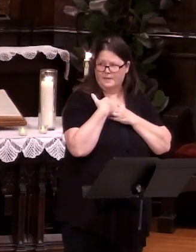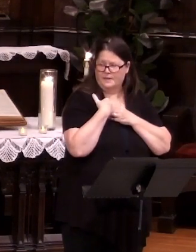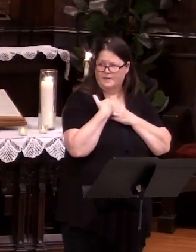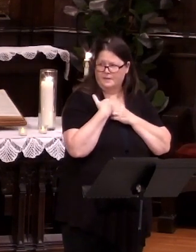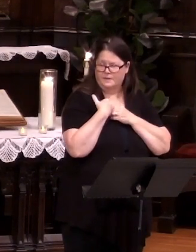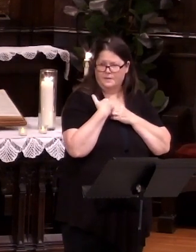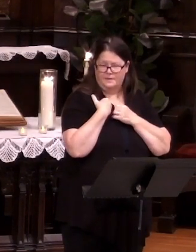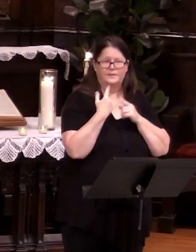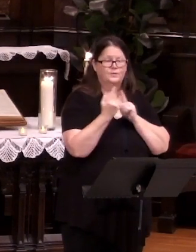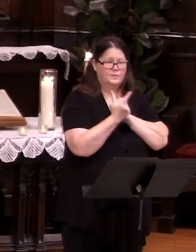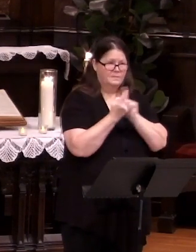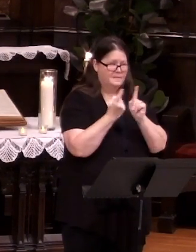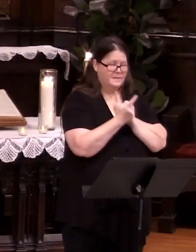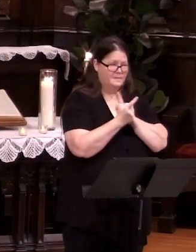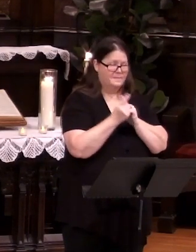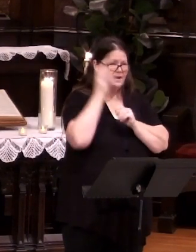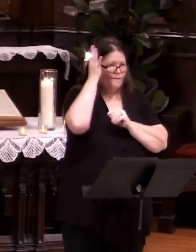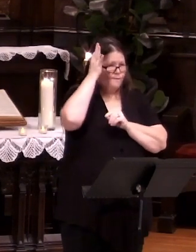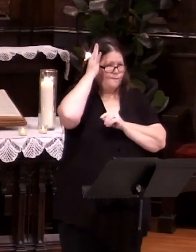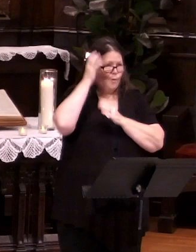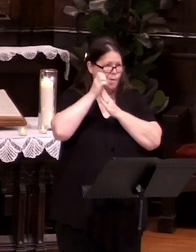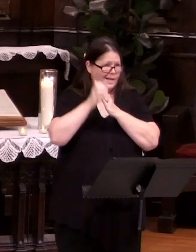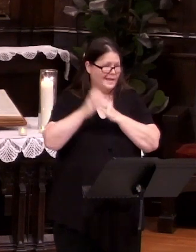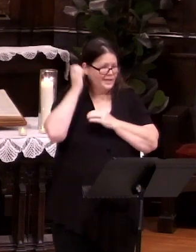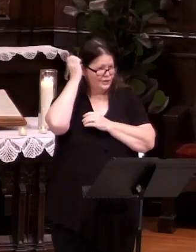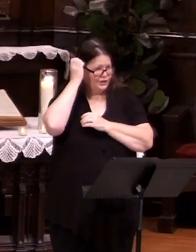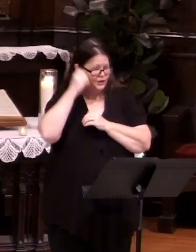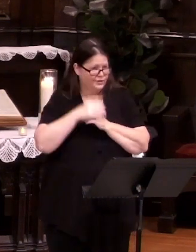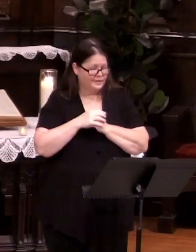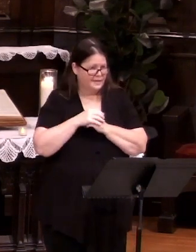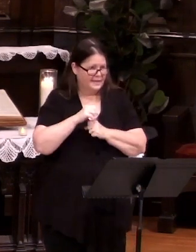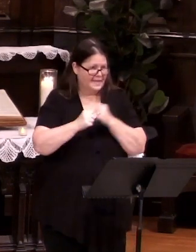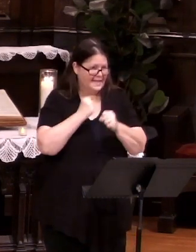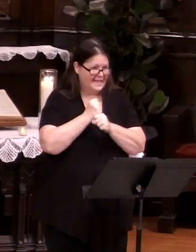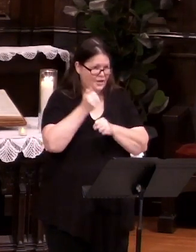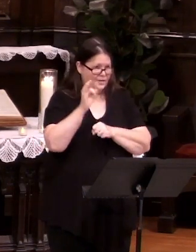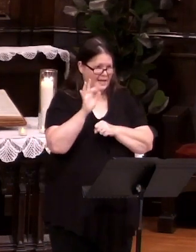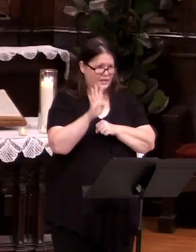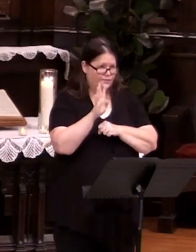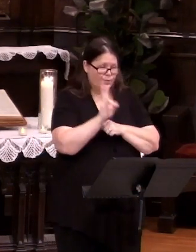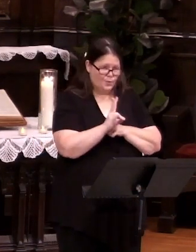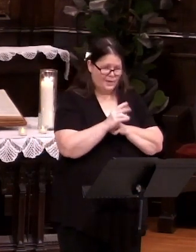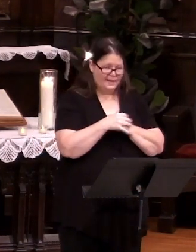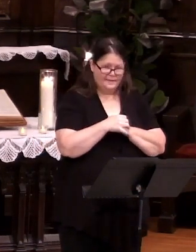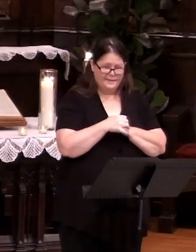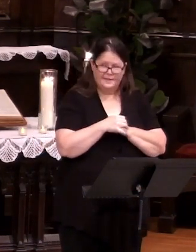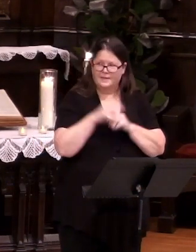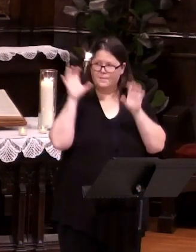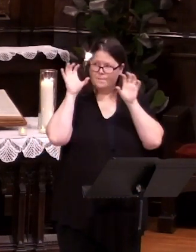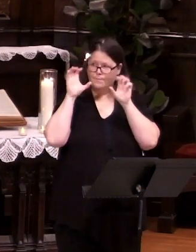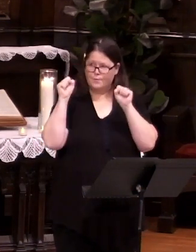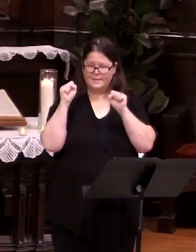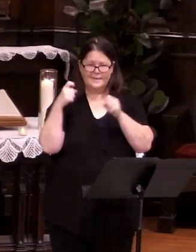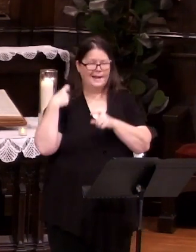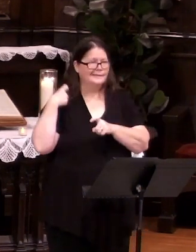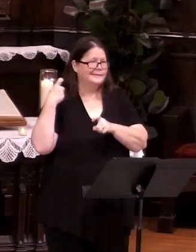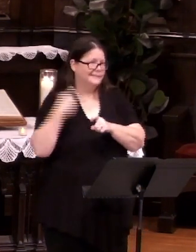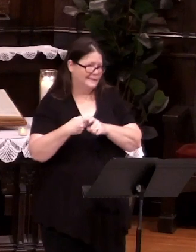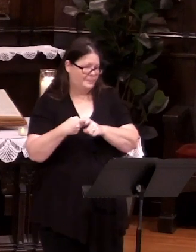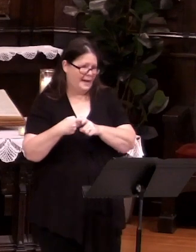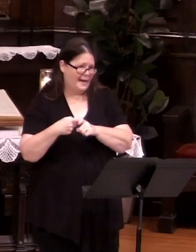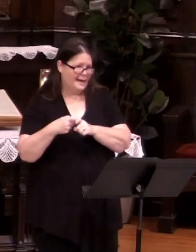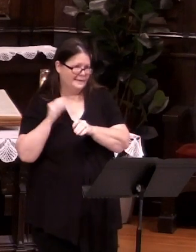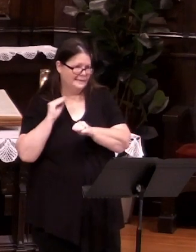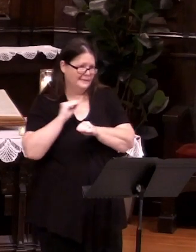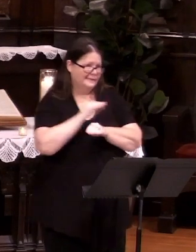foreign leaders in Europe. And in 1947, an invitation by the President of Spain